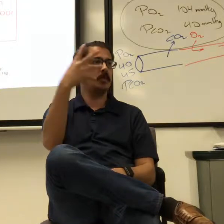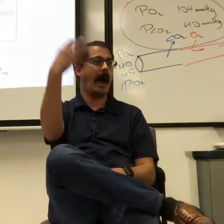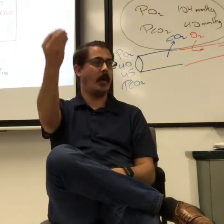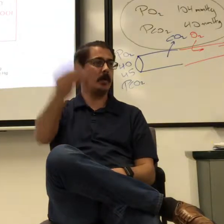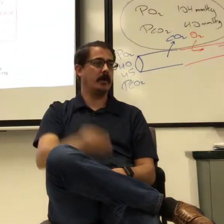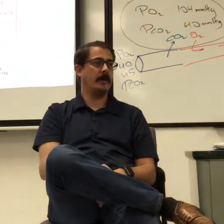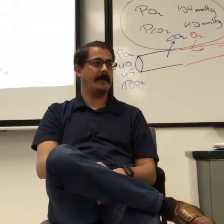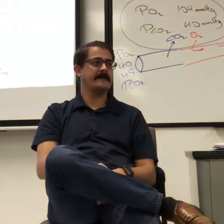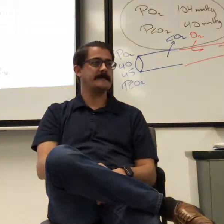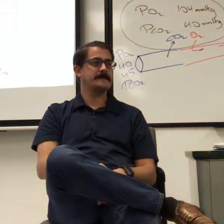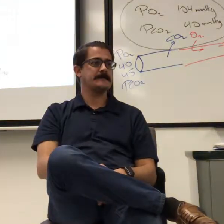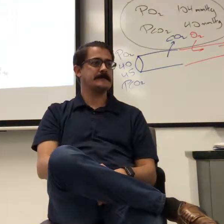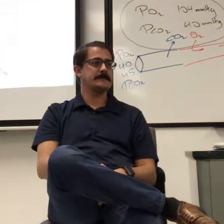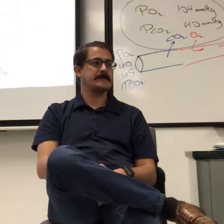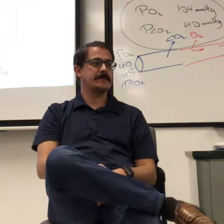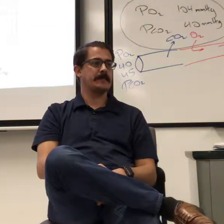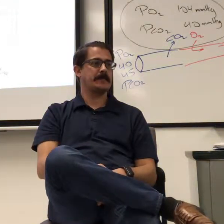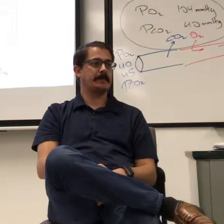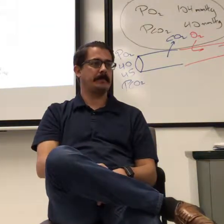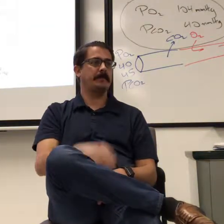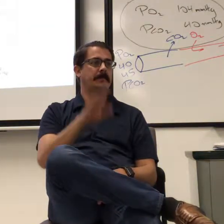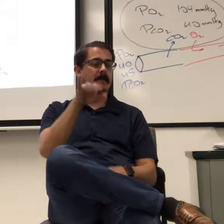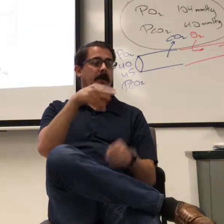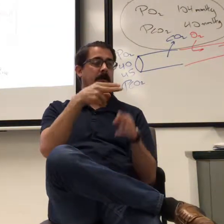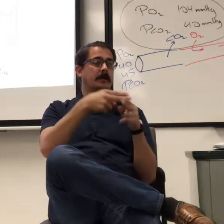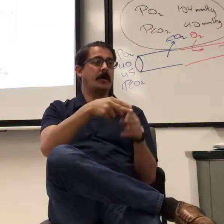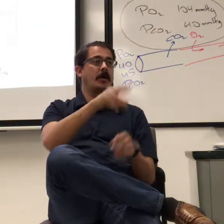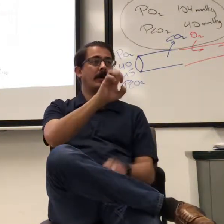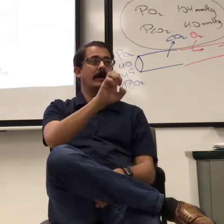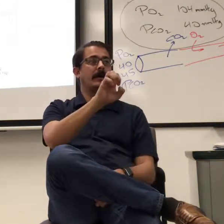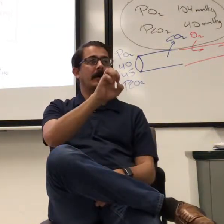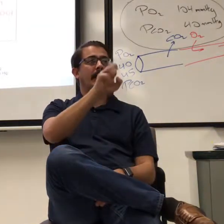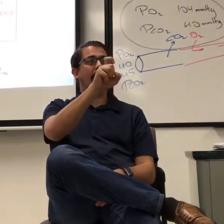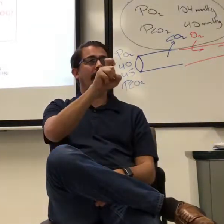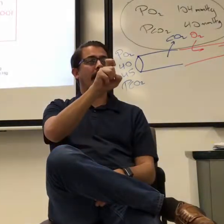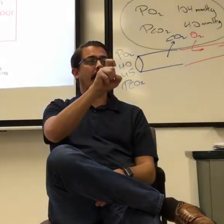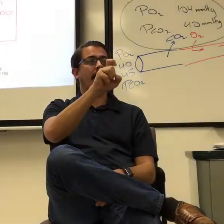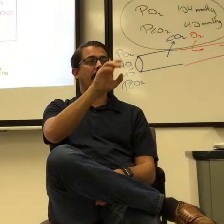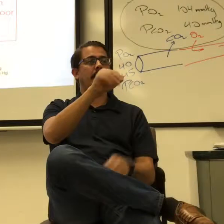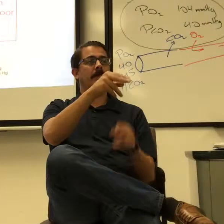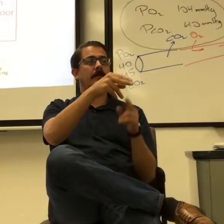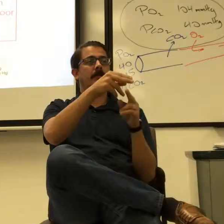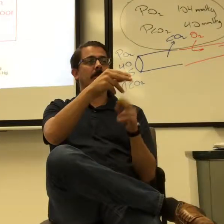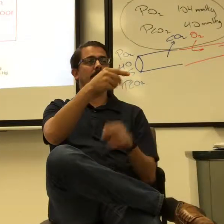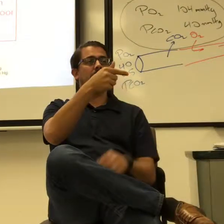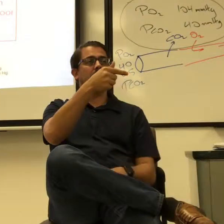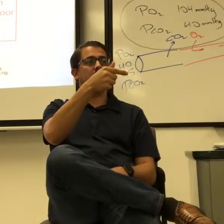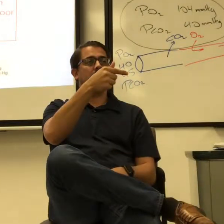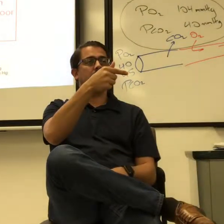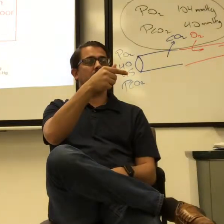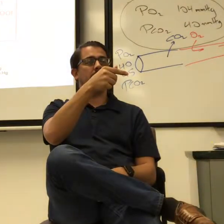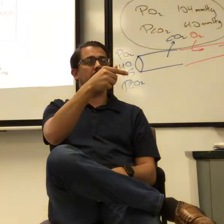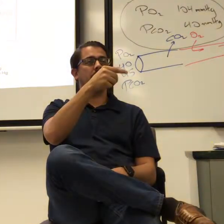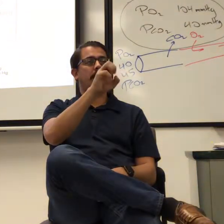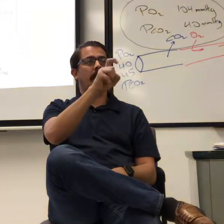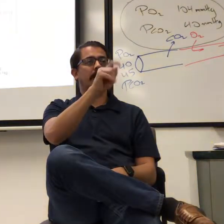this the external respiration, the gas exchange at the lung.